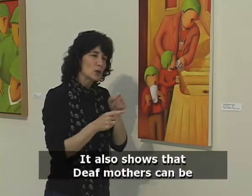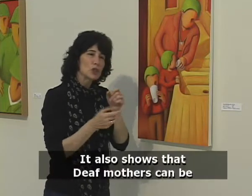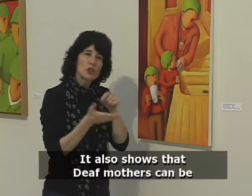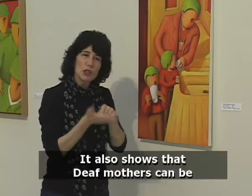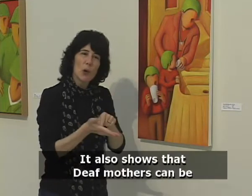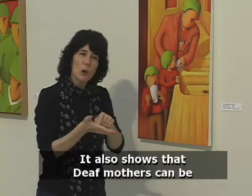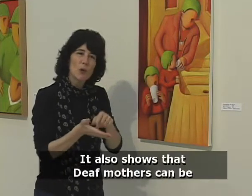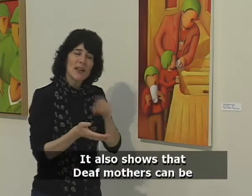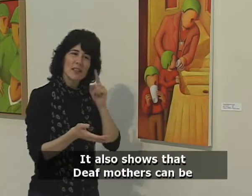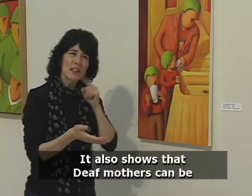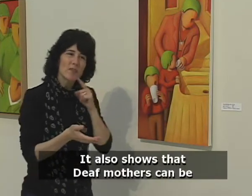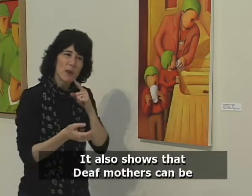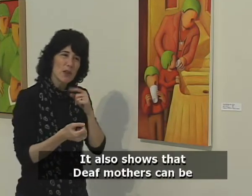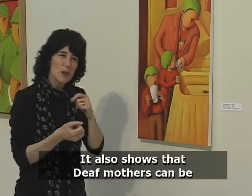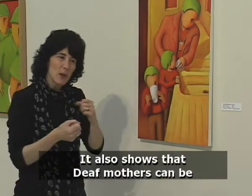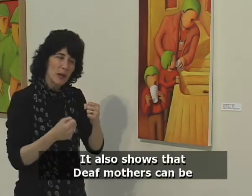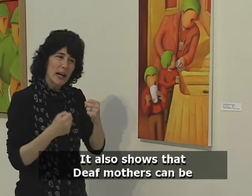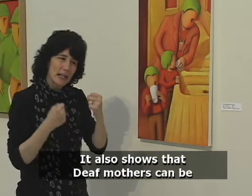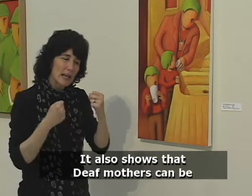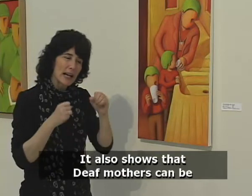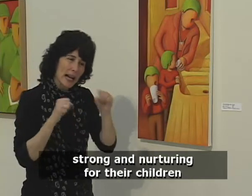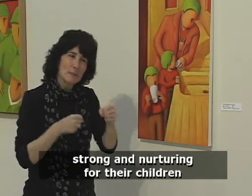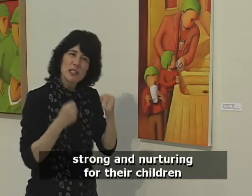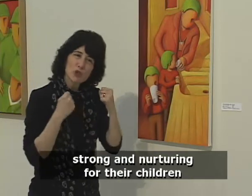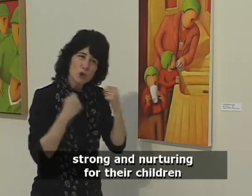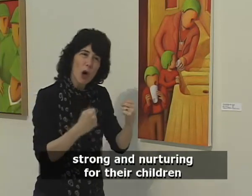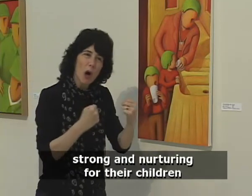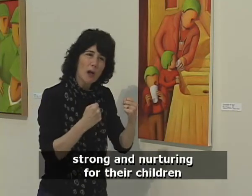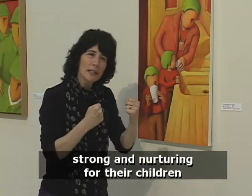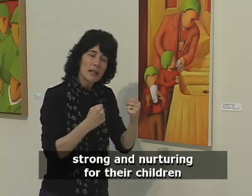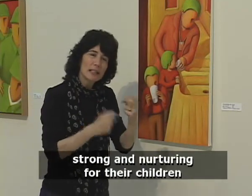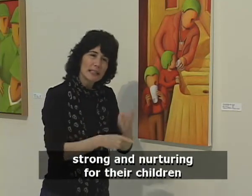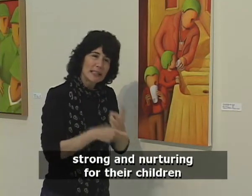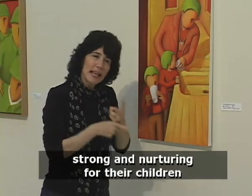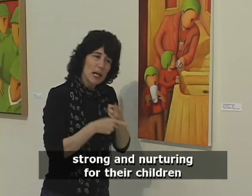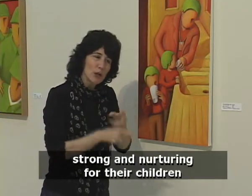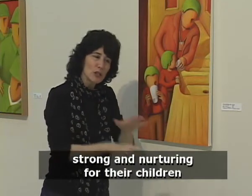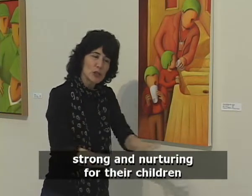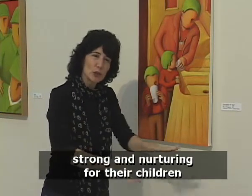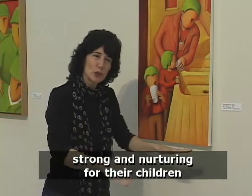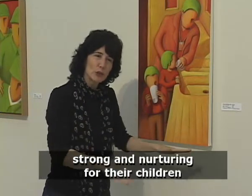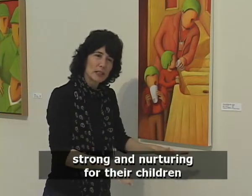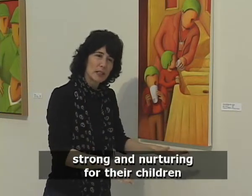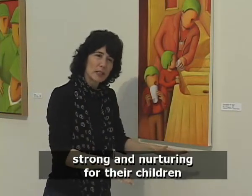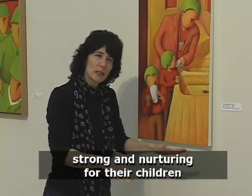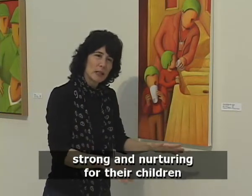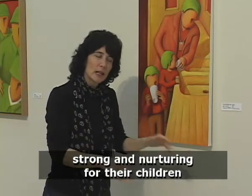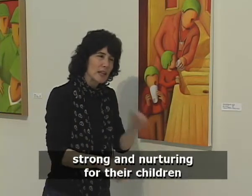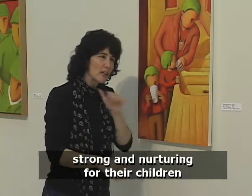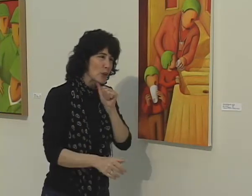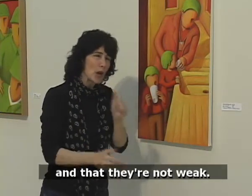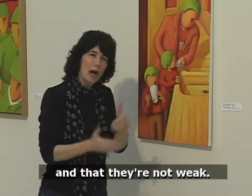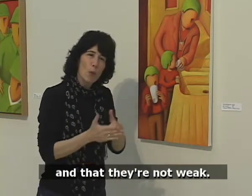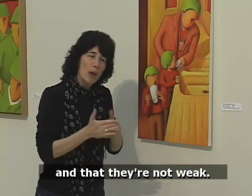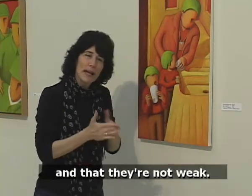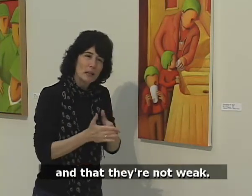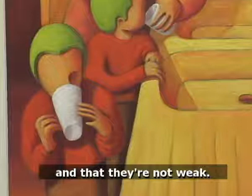It also shows that deaf mothers can be strong and nurturing for their children, and that they're not